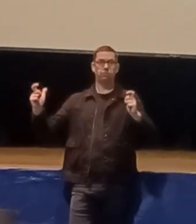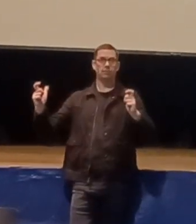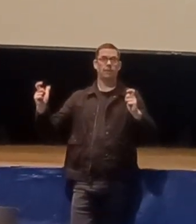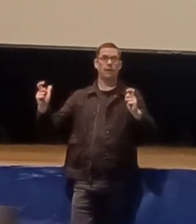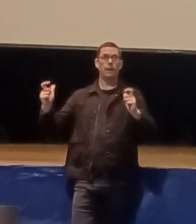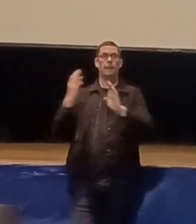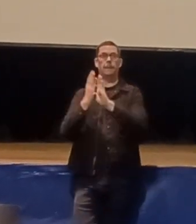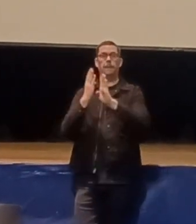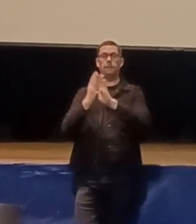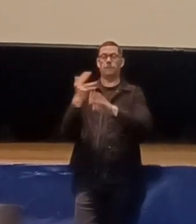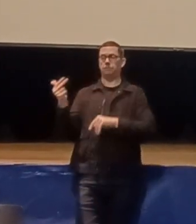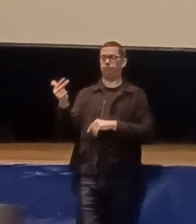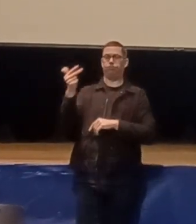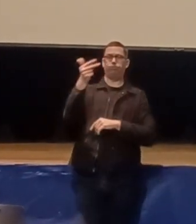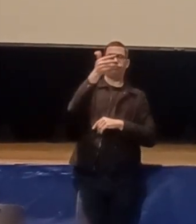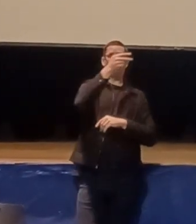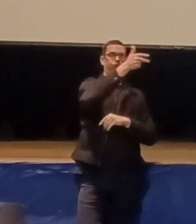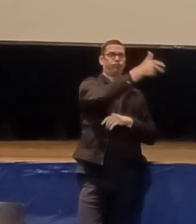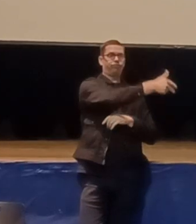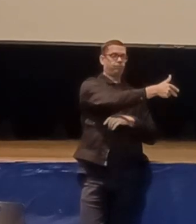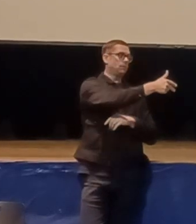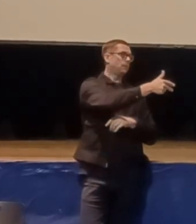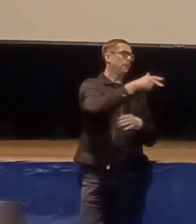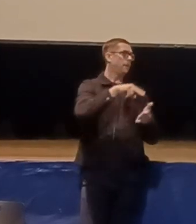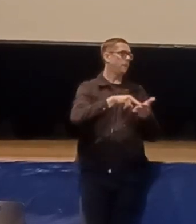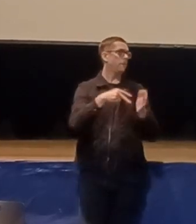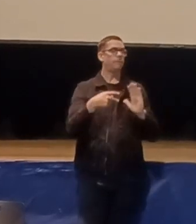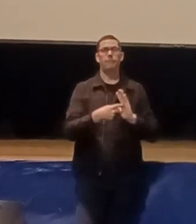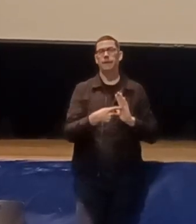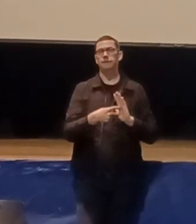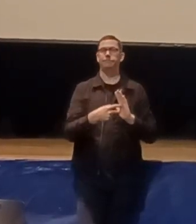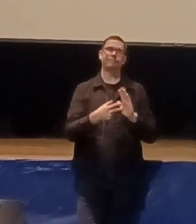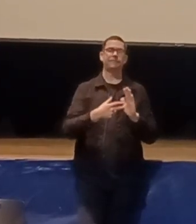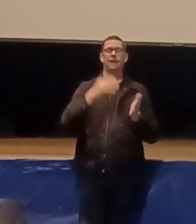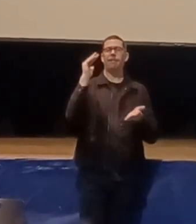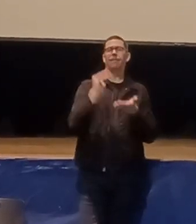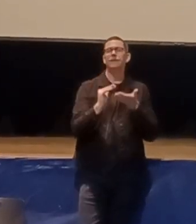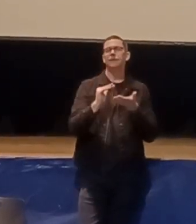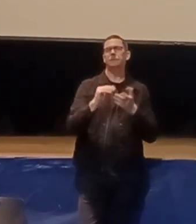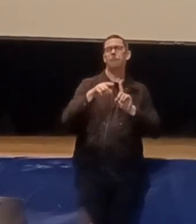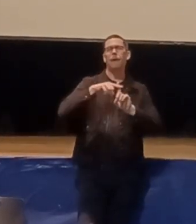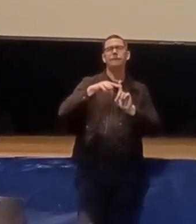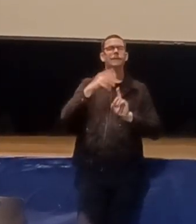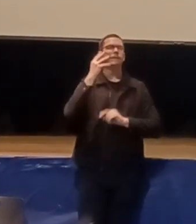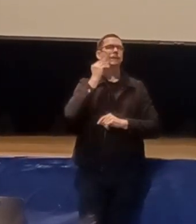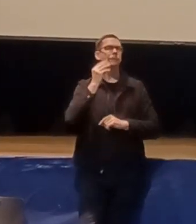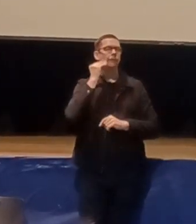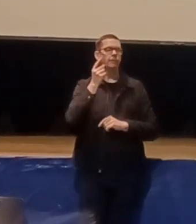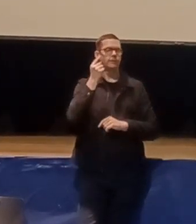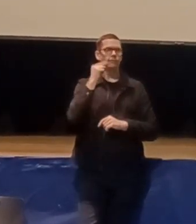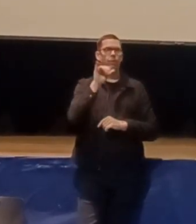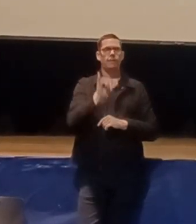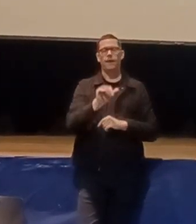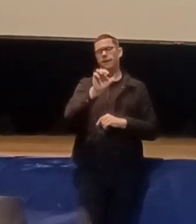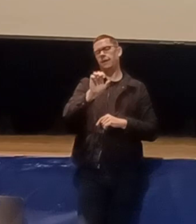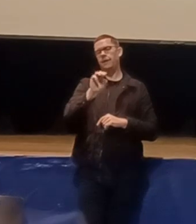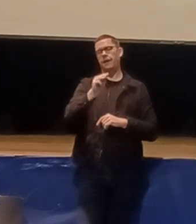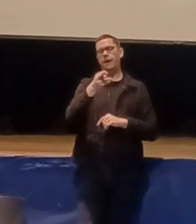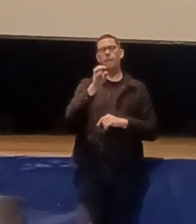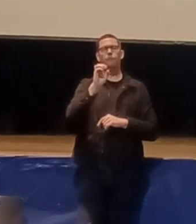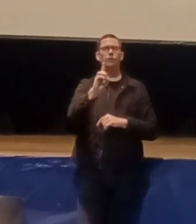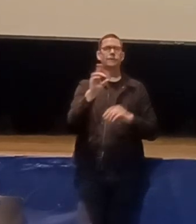crossed over the Emerald Necklace Connector meant for a lesser experience along that Emerald Necklace connection and not an